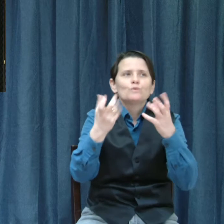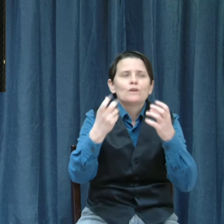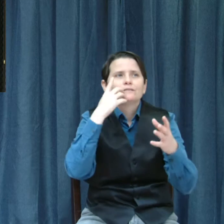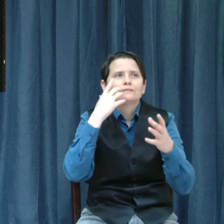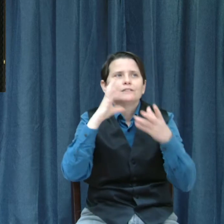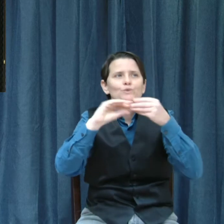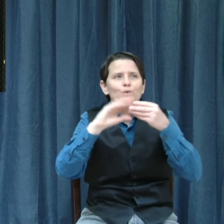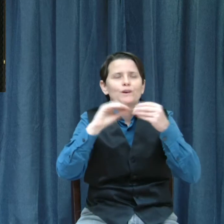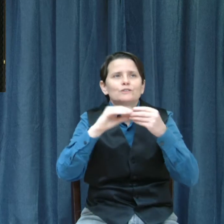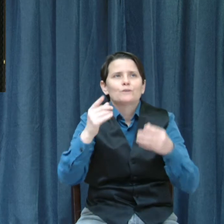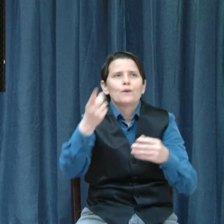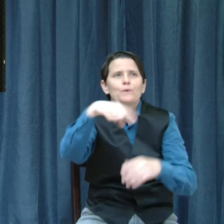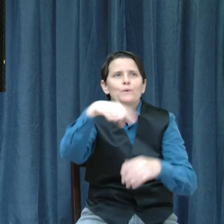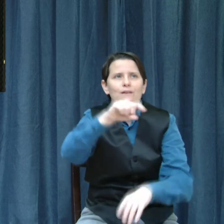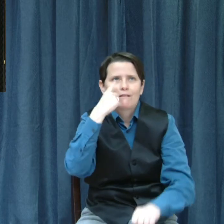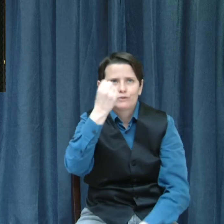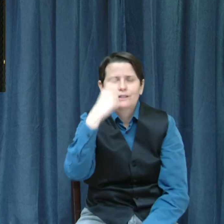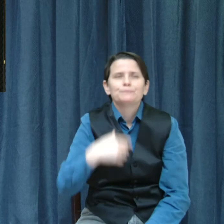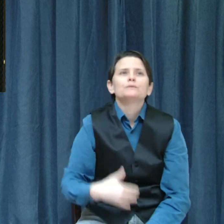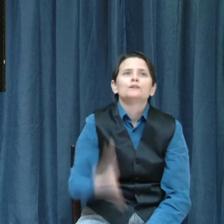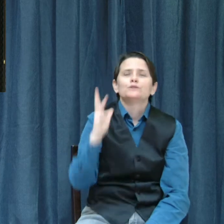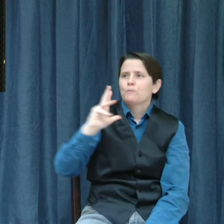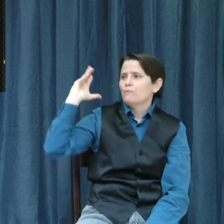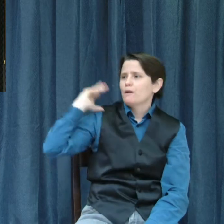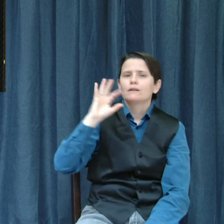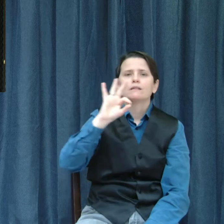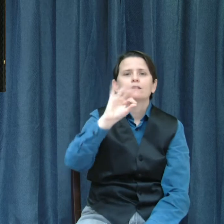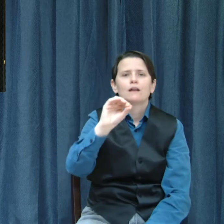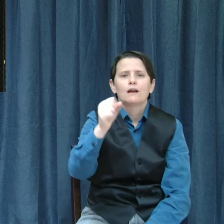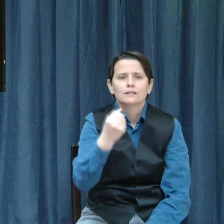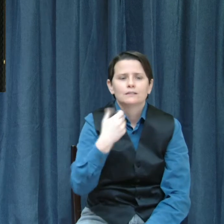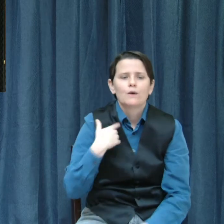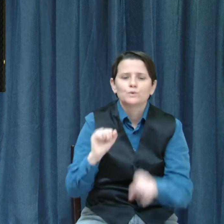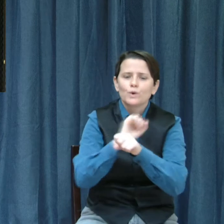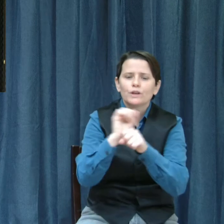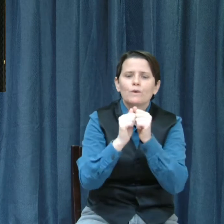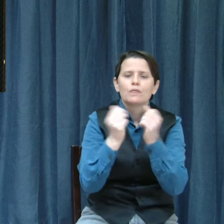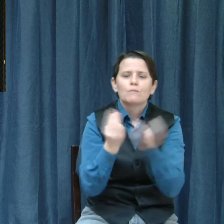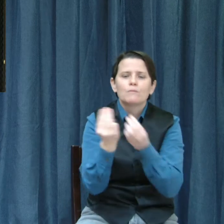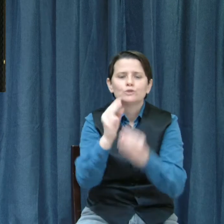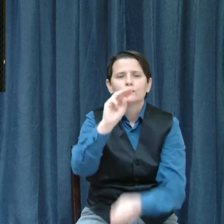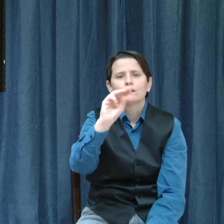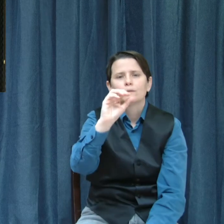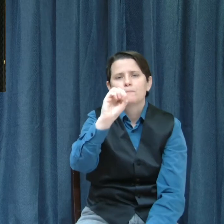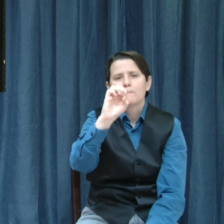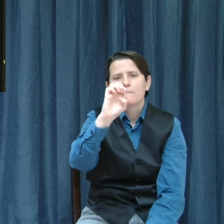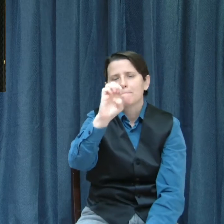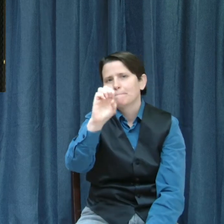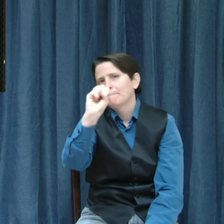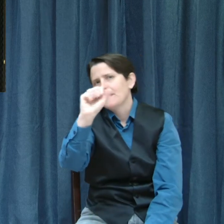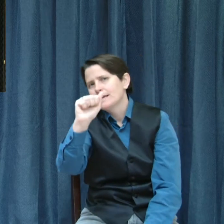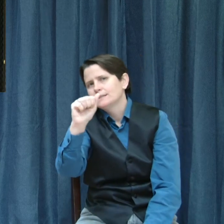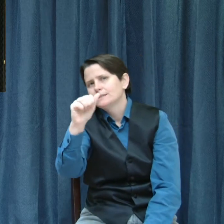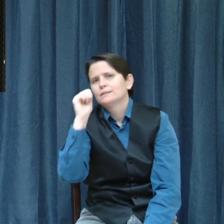Early mid-90s, I was working with a ministry in Mesa, Arizona, and we were creating this amazing, we ended